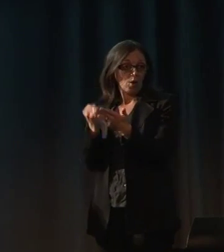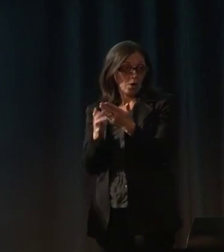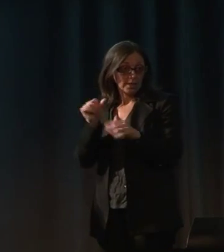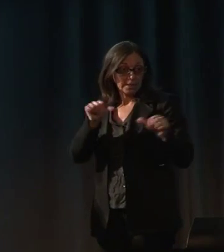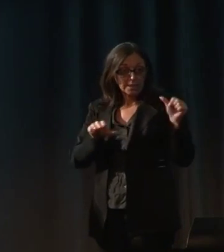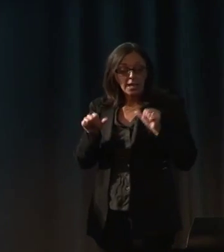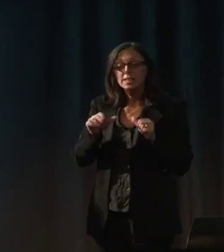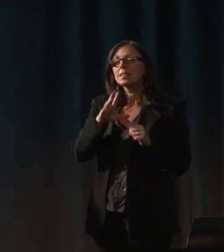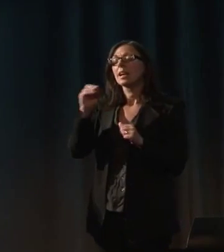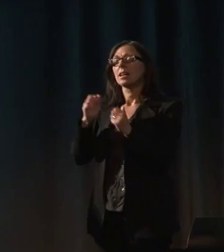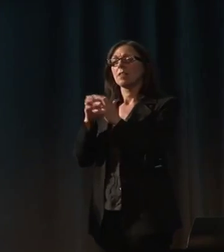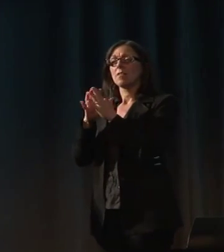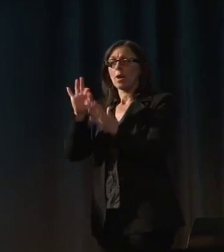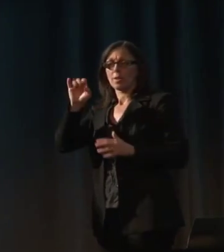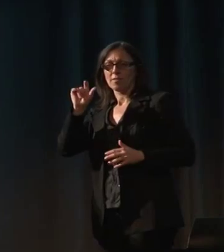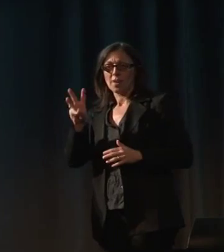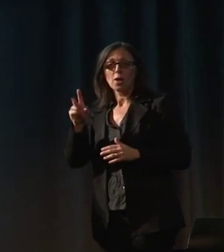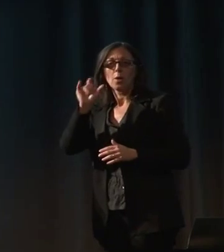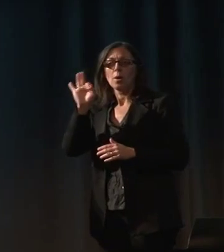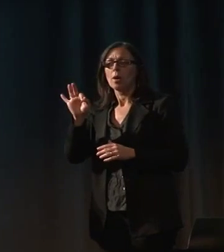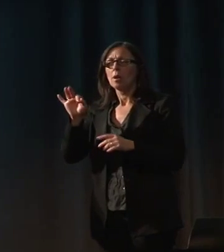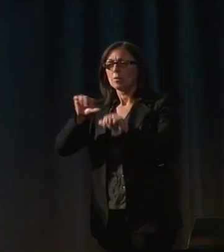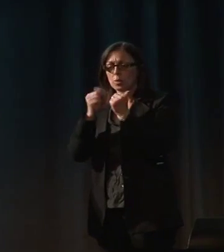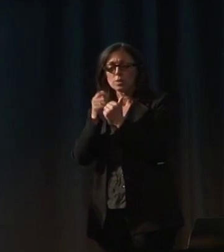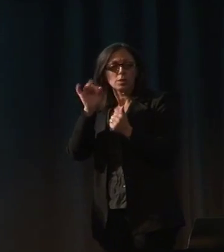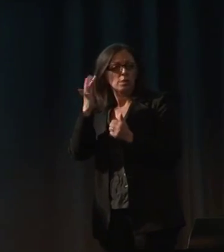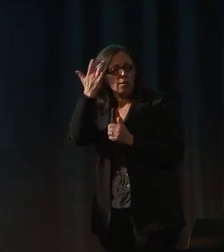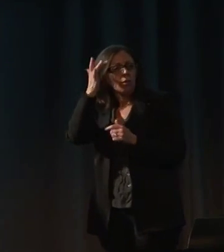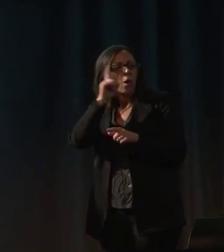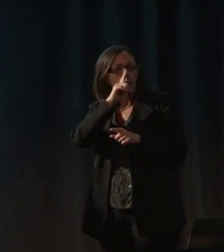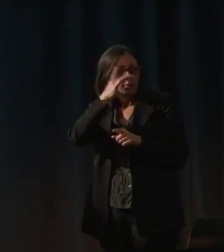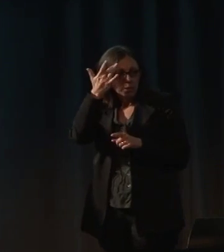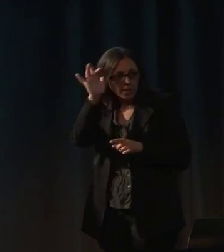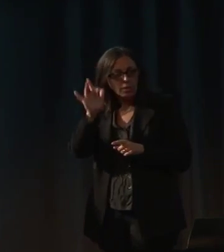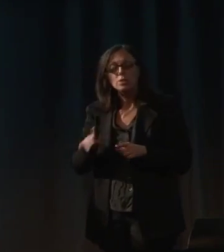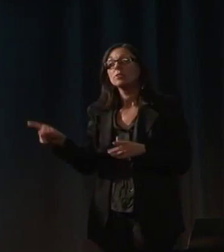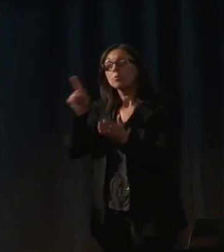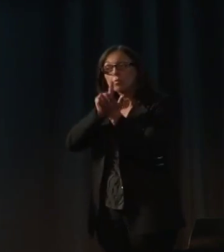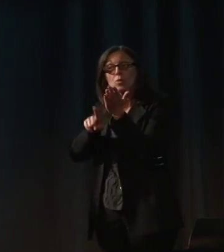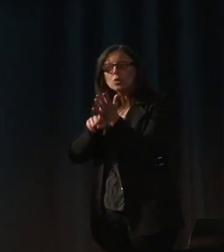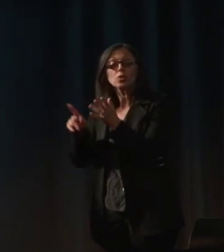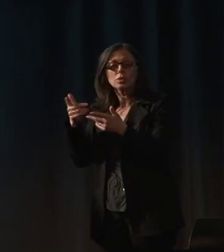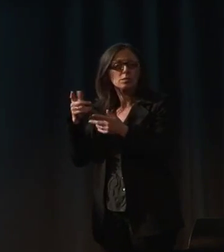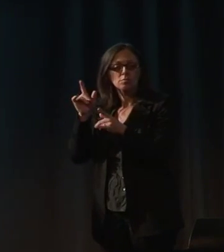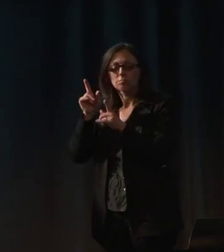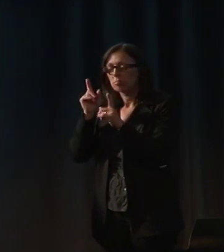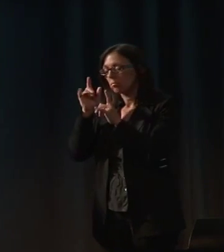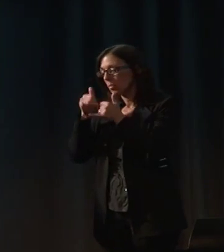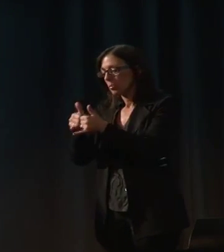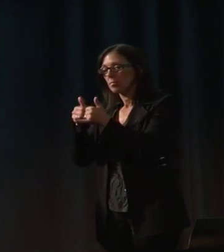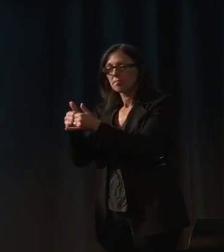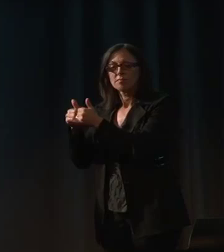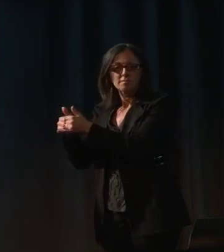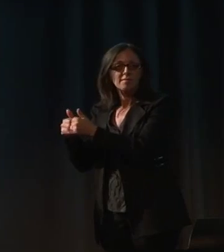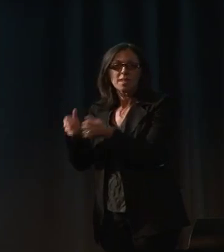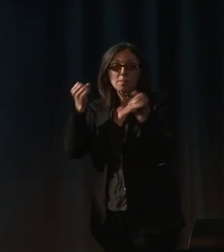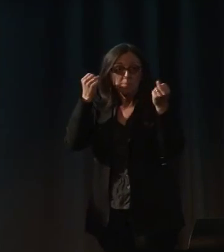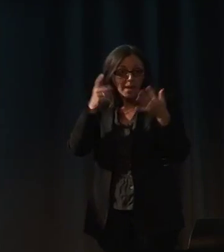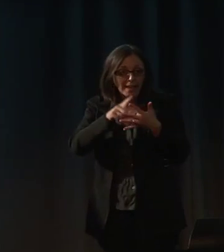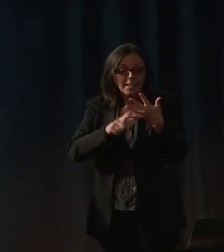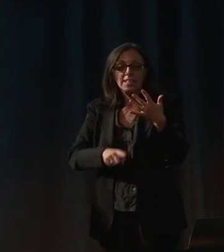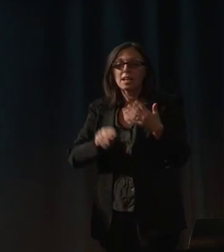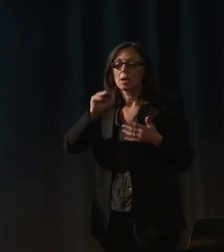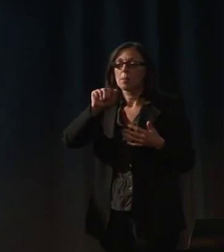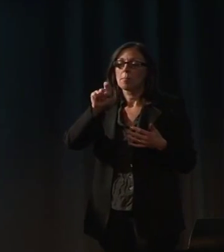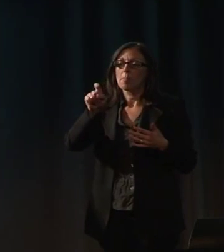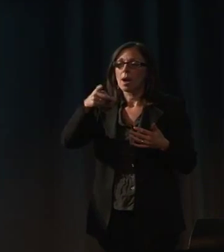of the American Association of Artificial Intelligence. His research has been honored with such awards as the Otto Hahn Medal from the Max Planck Society,